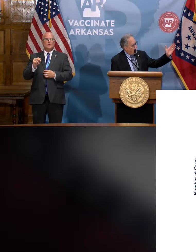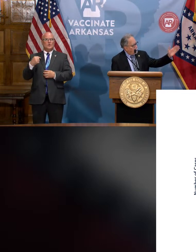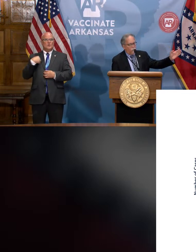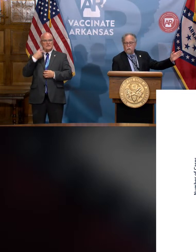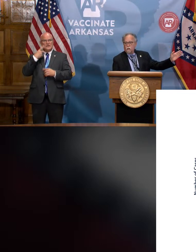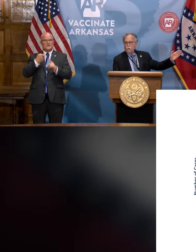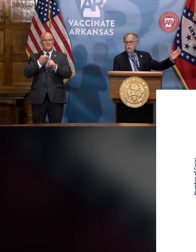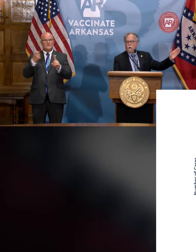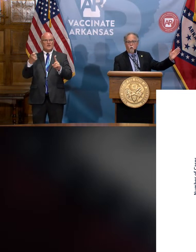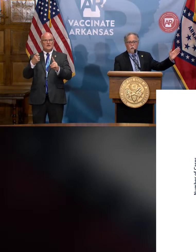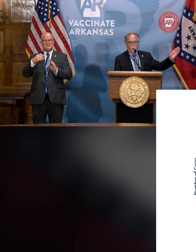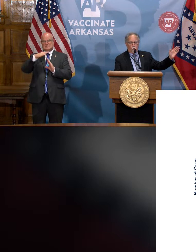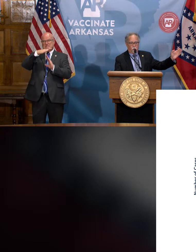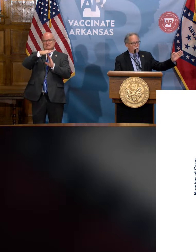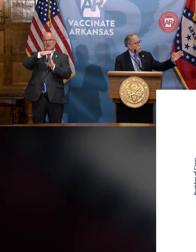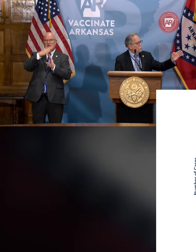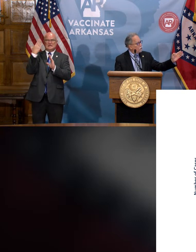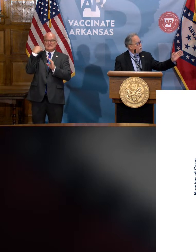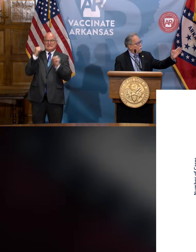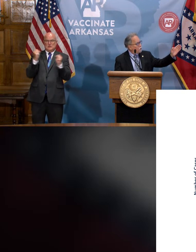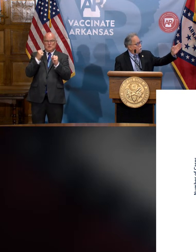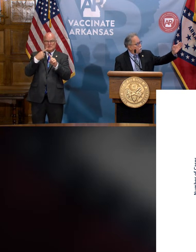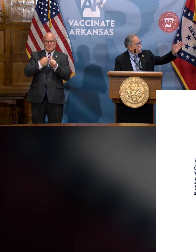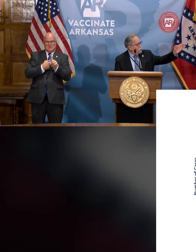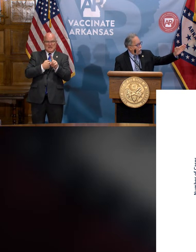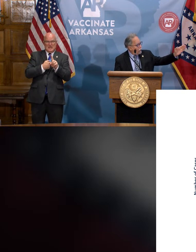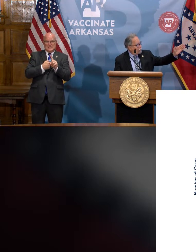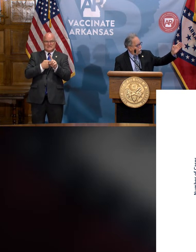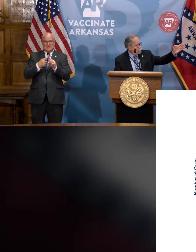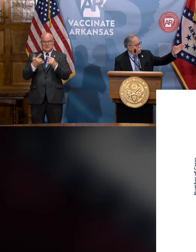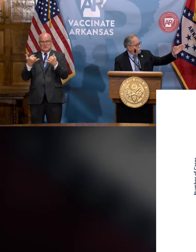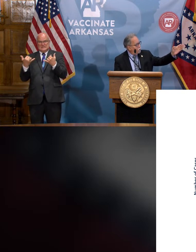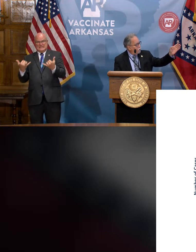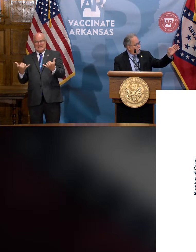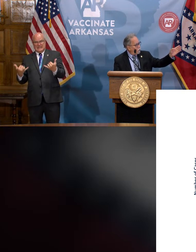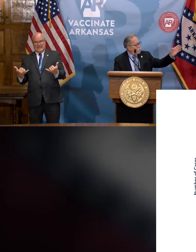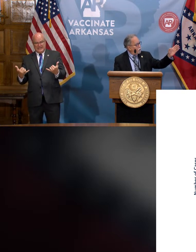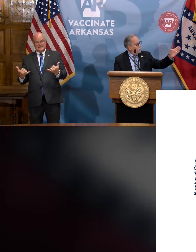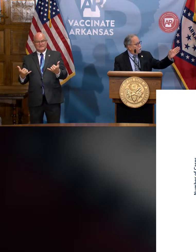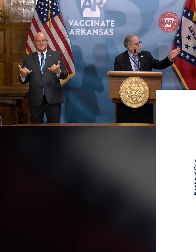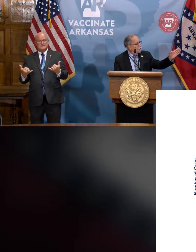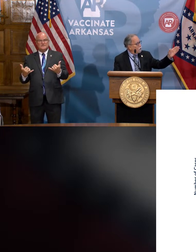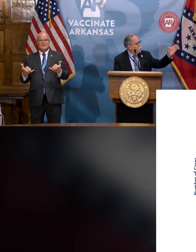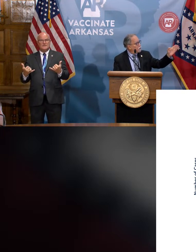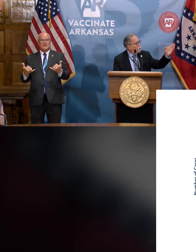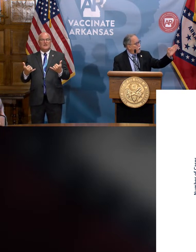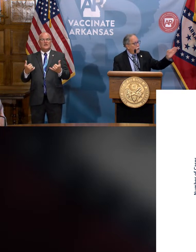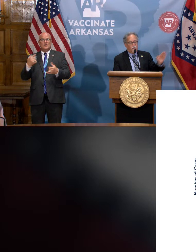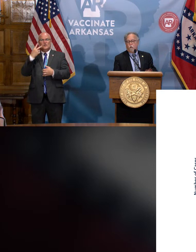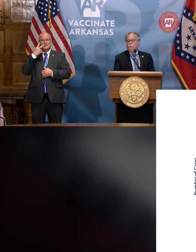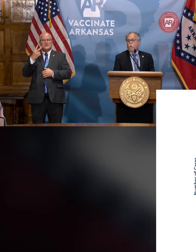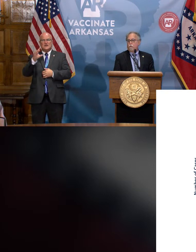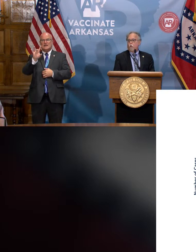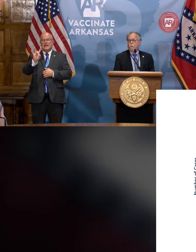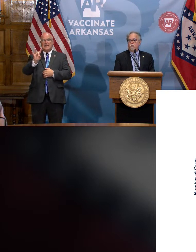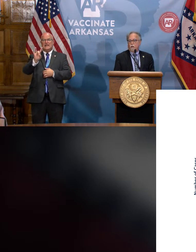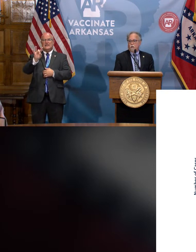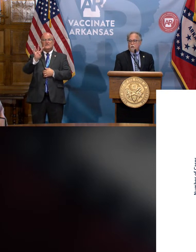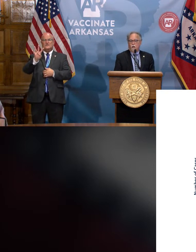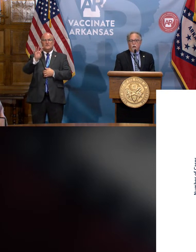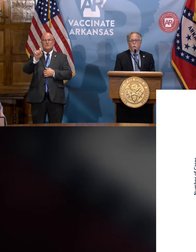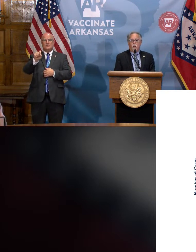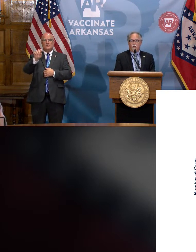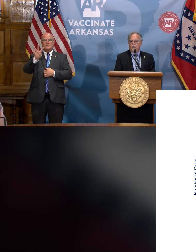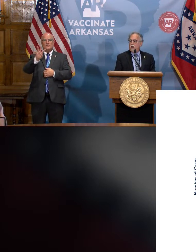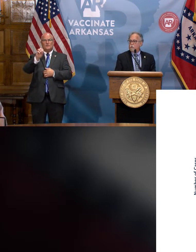from the peak that we saw in the winter months to the peak to today, recently finished, we saw an